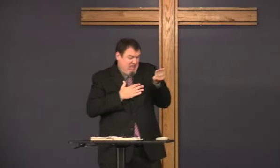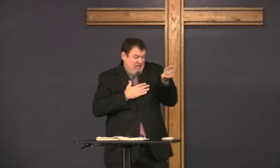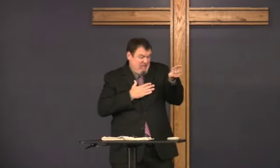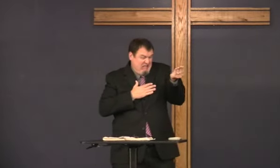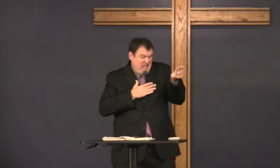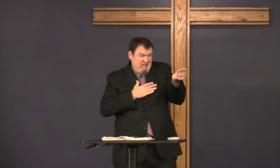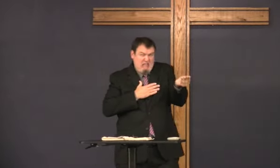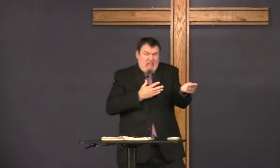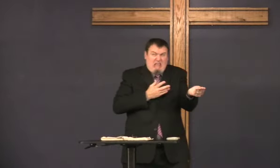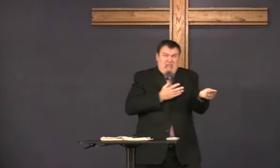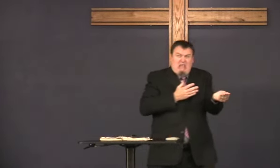what I'm giving you,